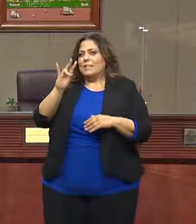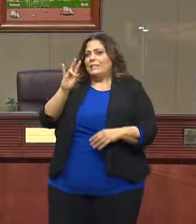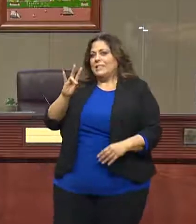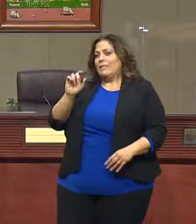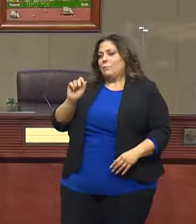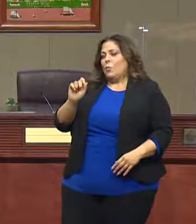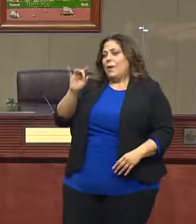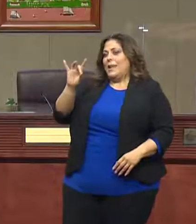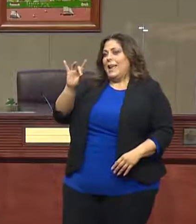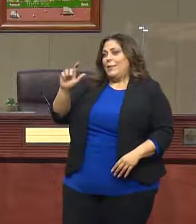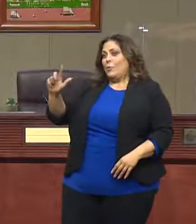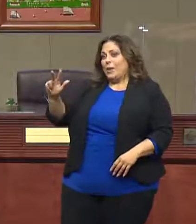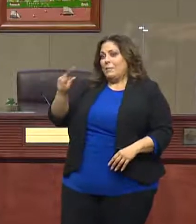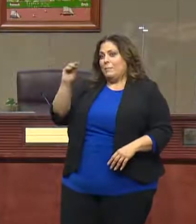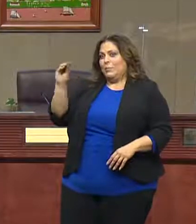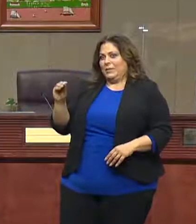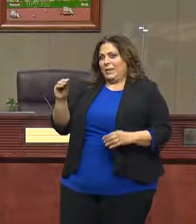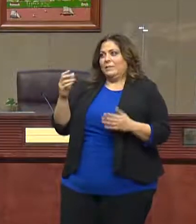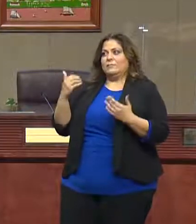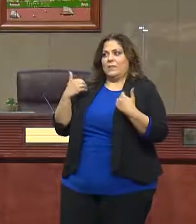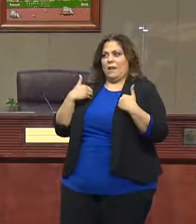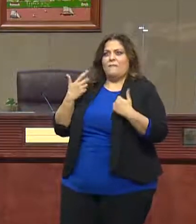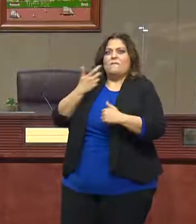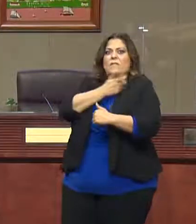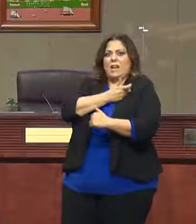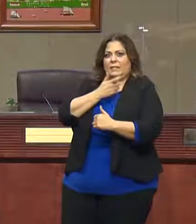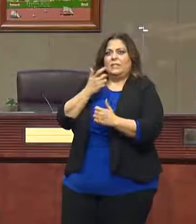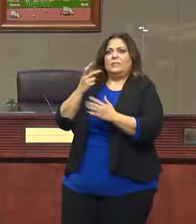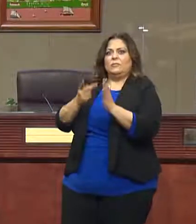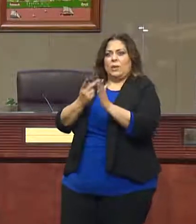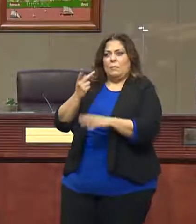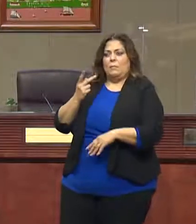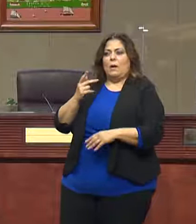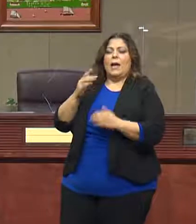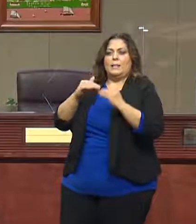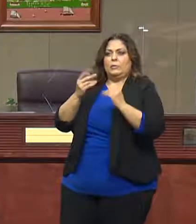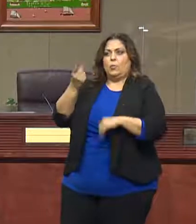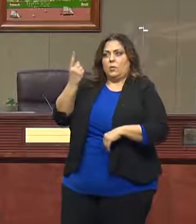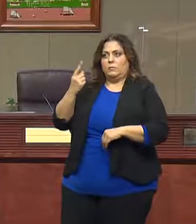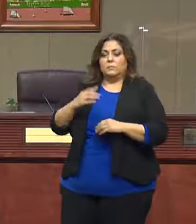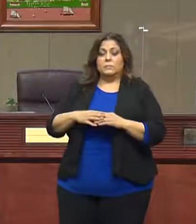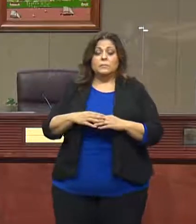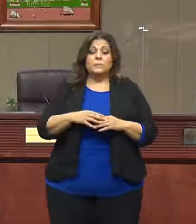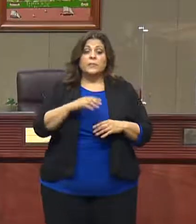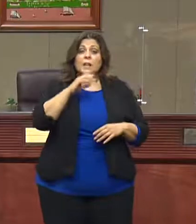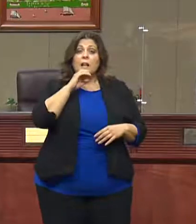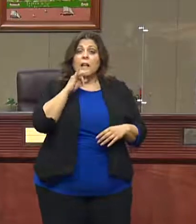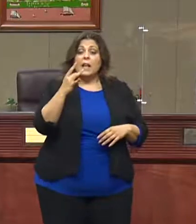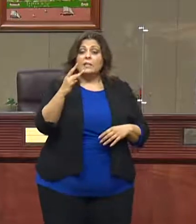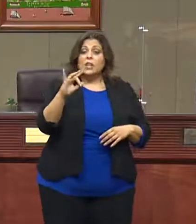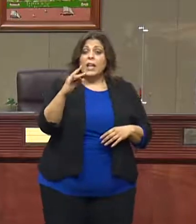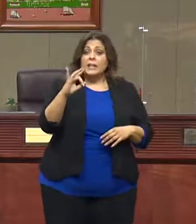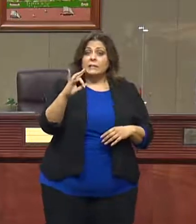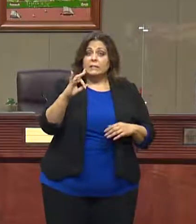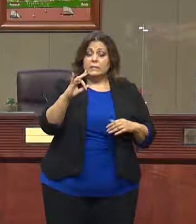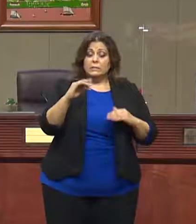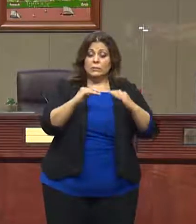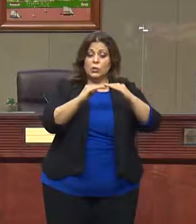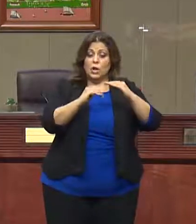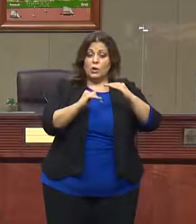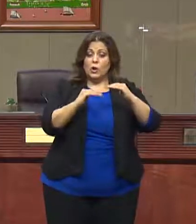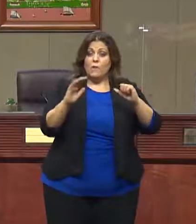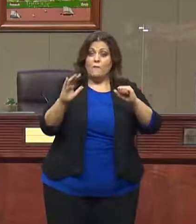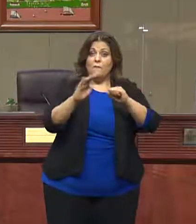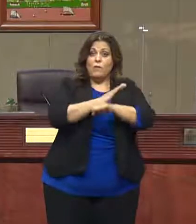77.83%. Orange County residents younger than 18, fully vaccinated, is